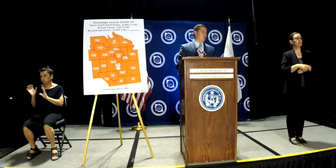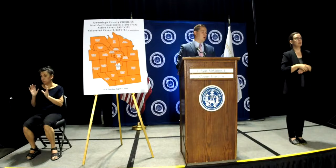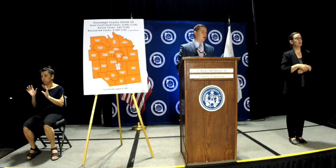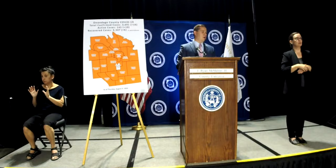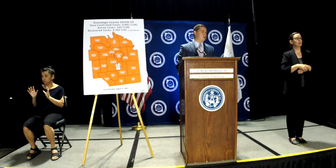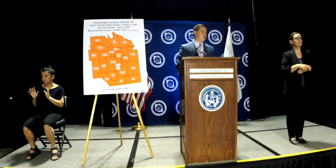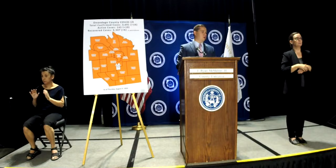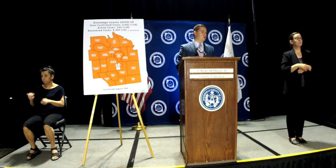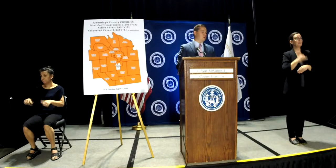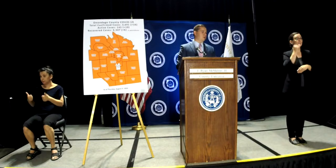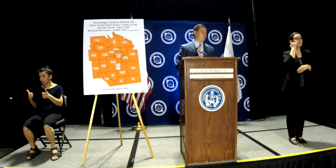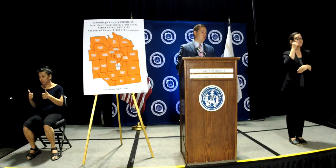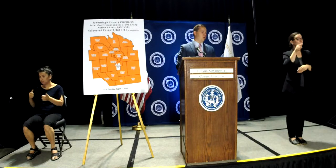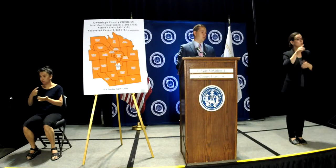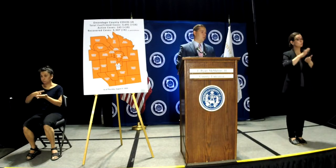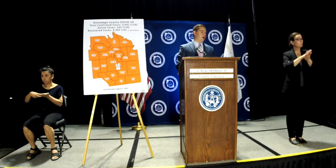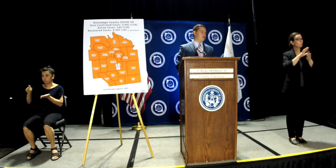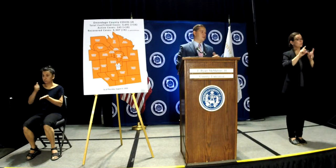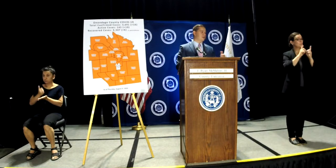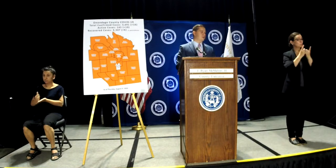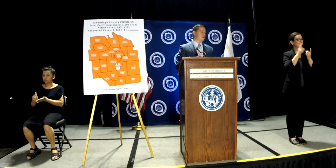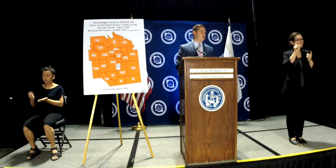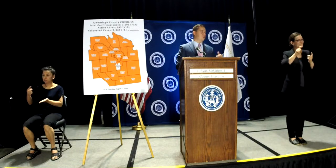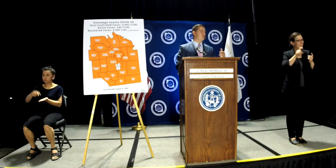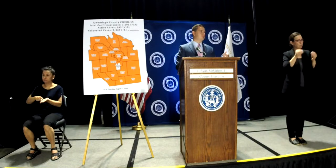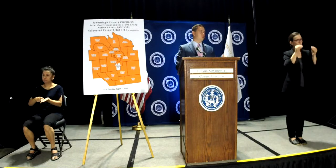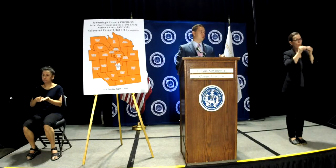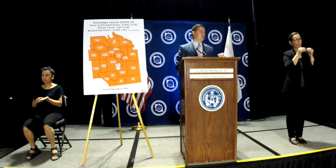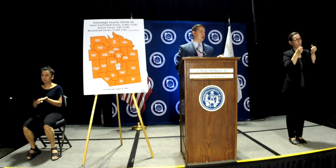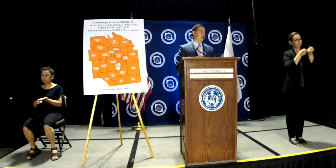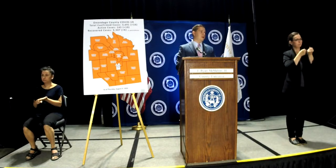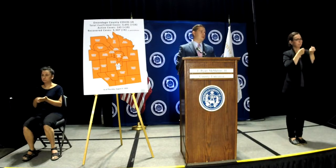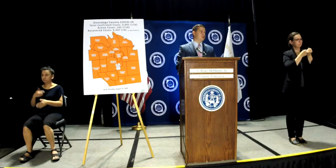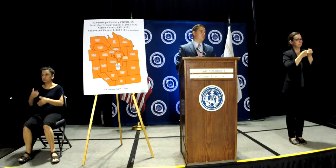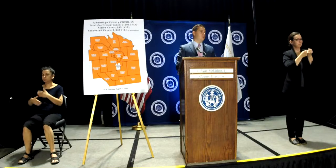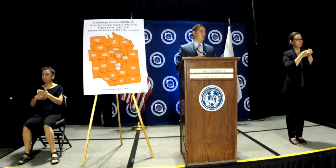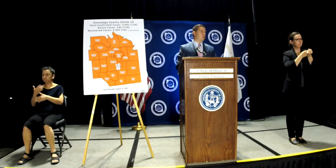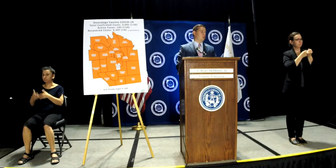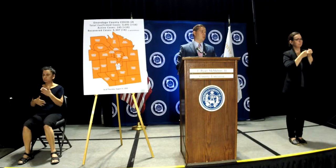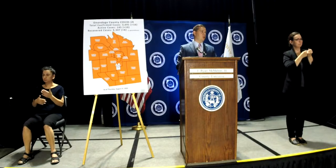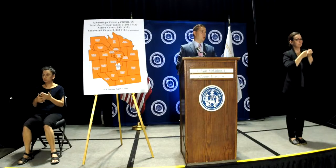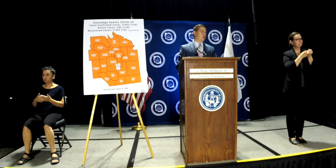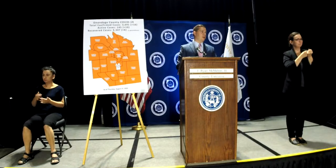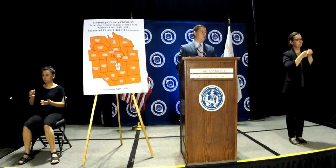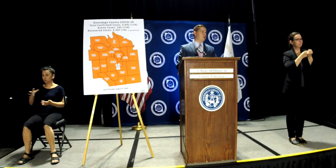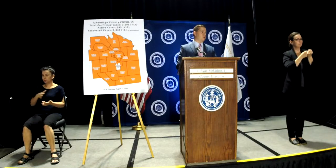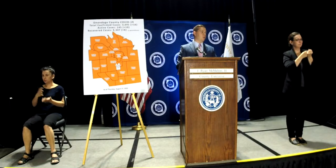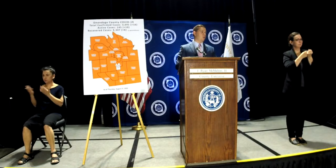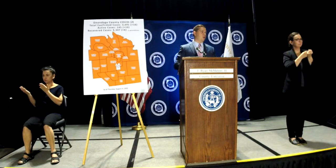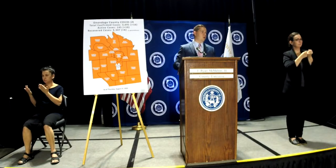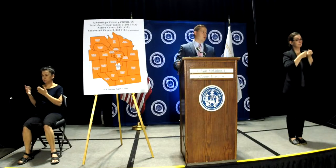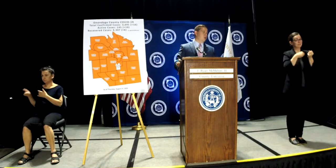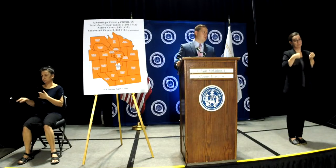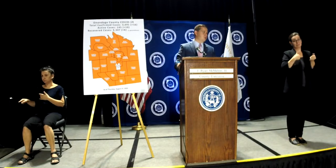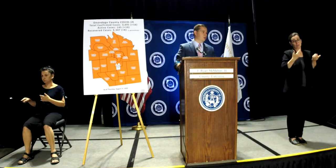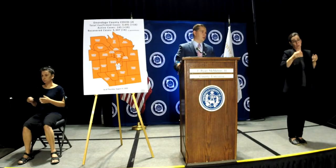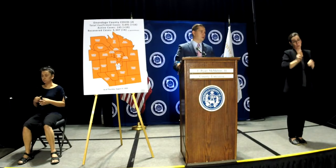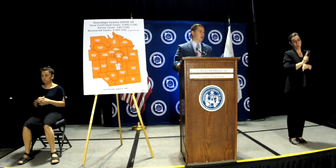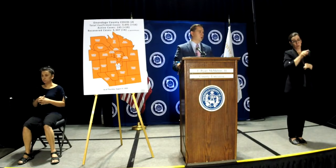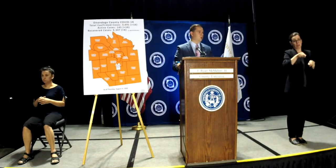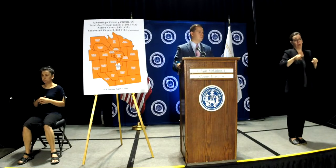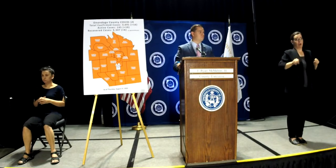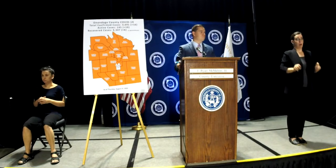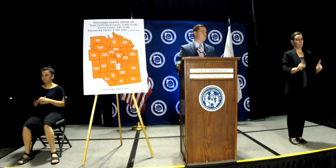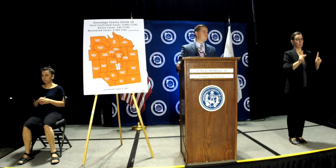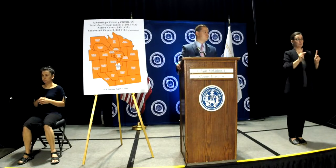we'll certainly start the procurement process to get the design team procured and the engineers procured so we can get